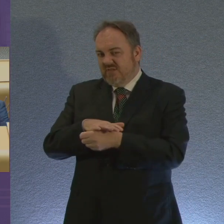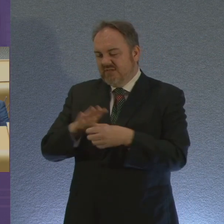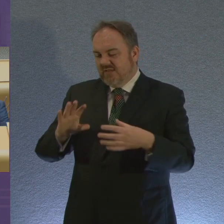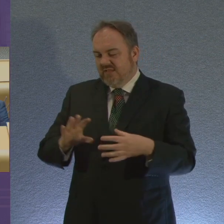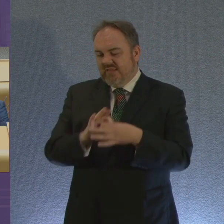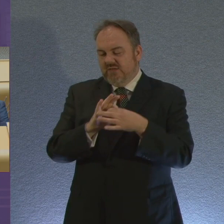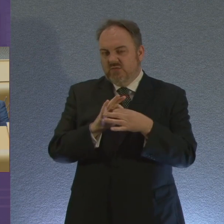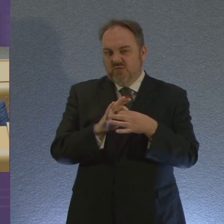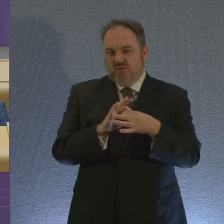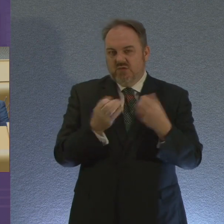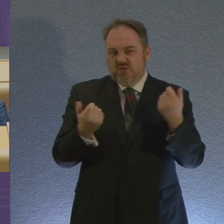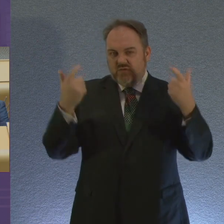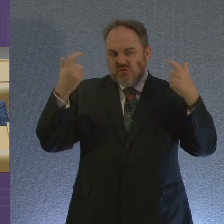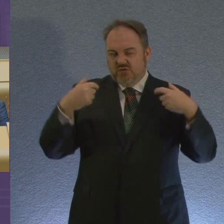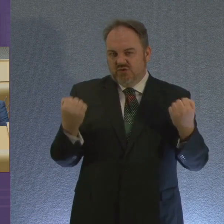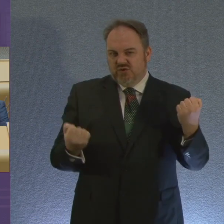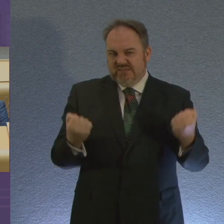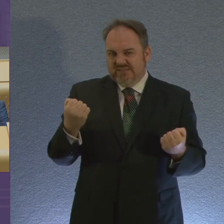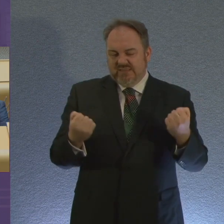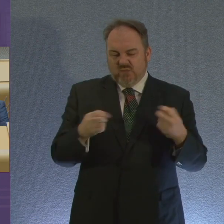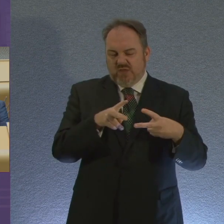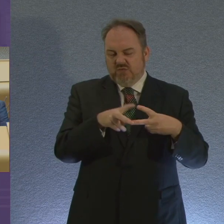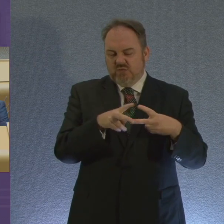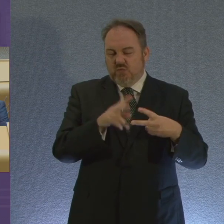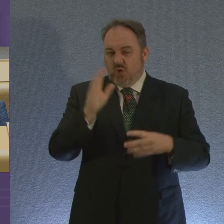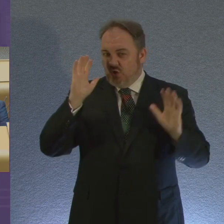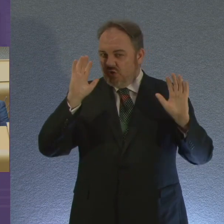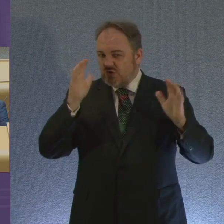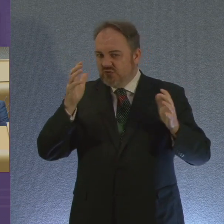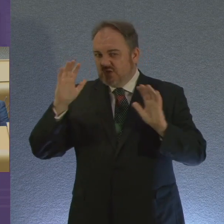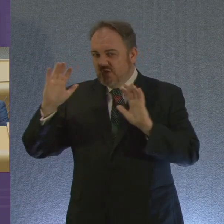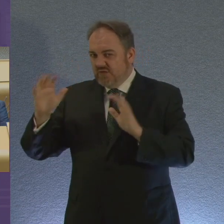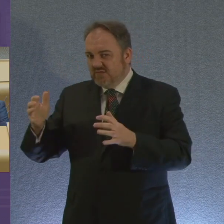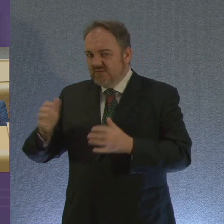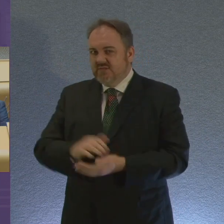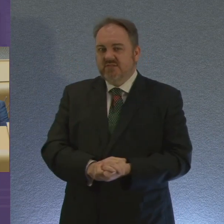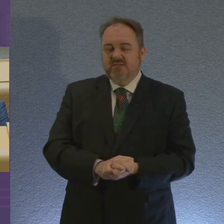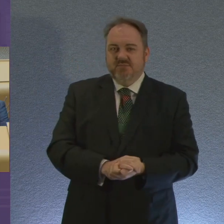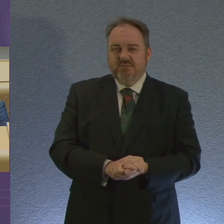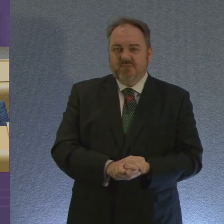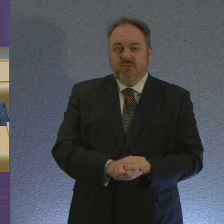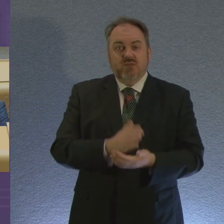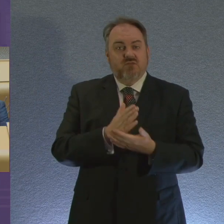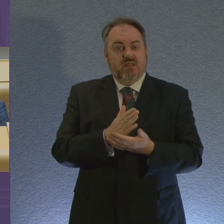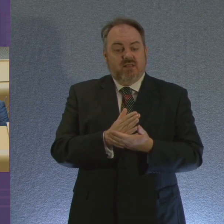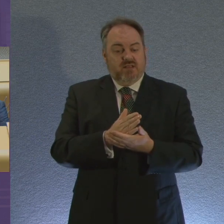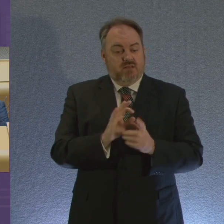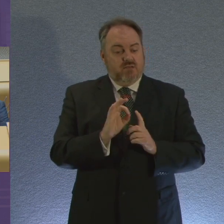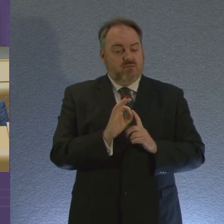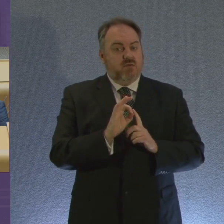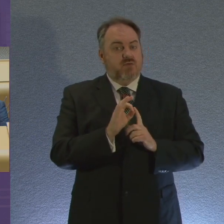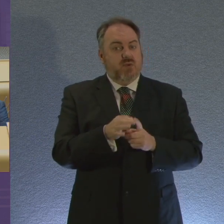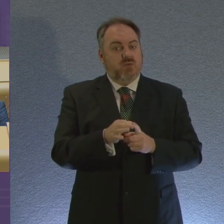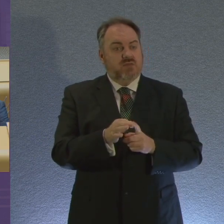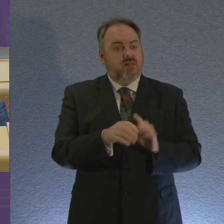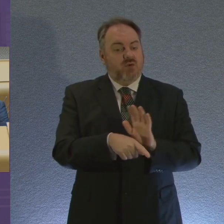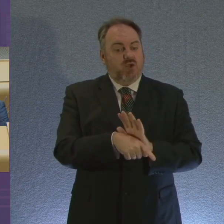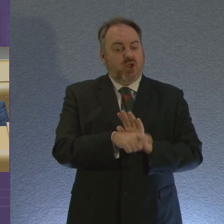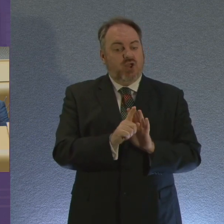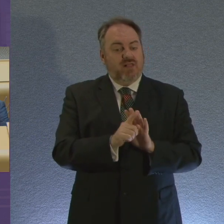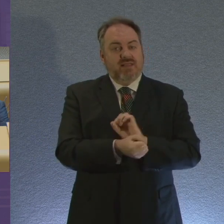disquiet, and the Cabinet Secretary for Justice was right to focus on both. The proposal to release prisoners early from sentences